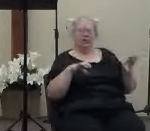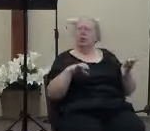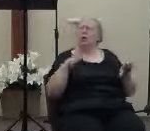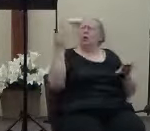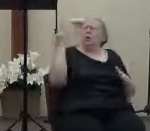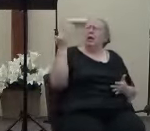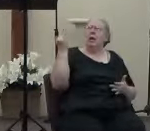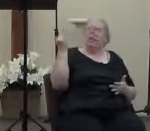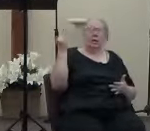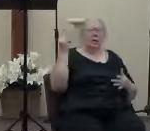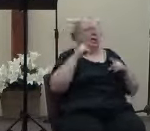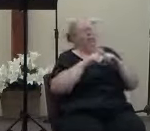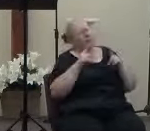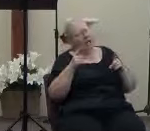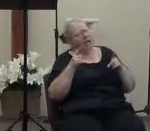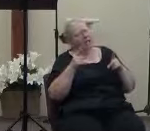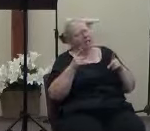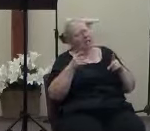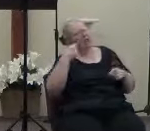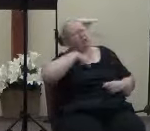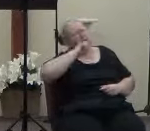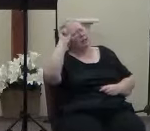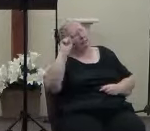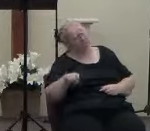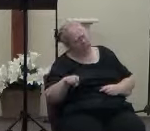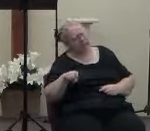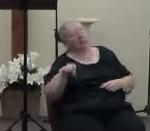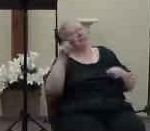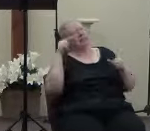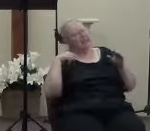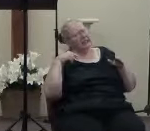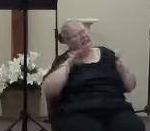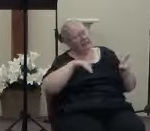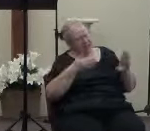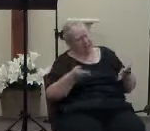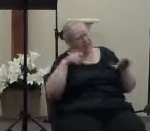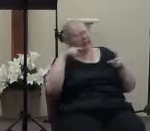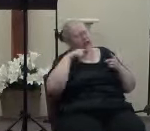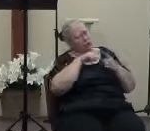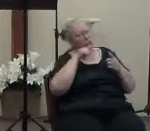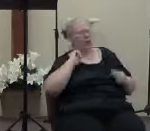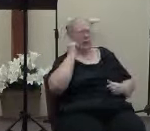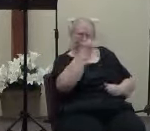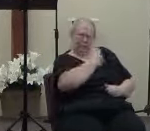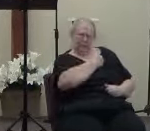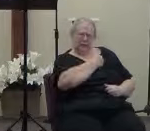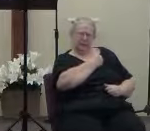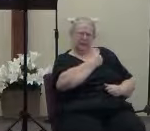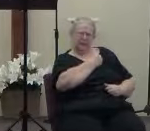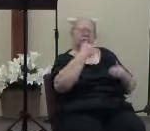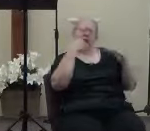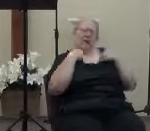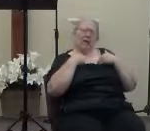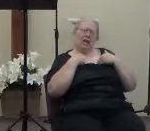We've got to die to ourselves. We talked last Sunday about being in Christ and Christ being in us, and when we do that, then it's